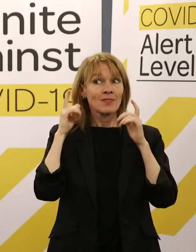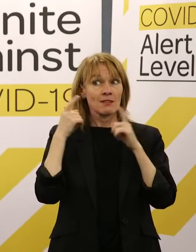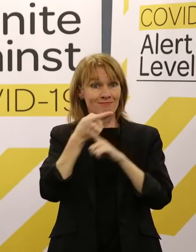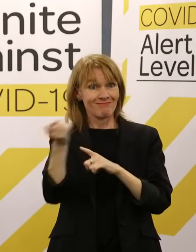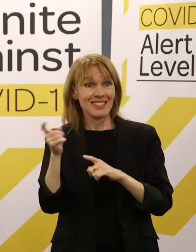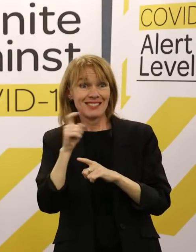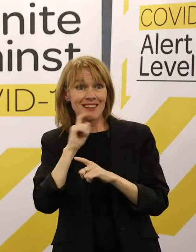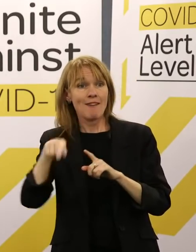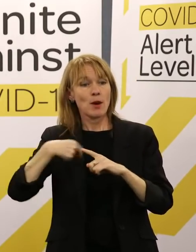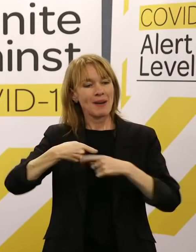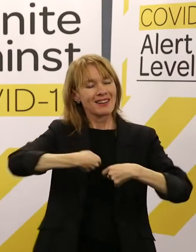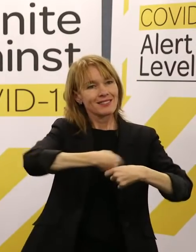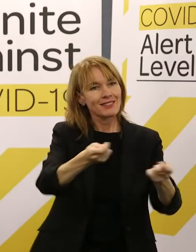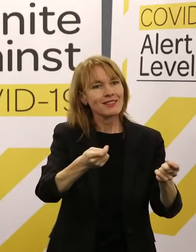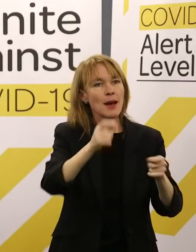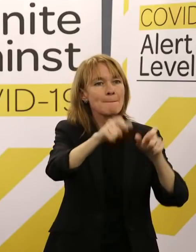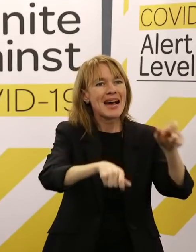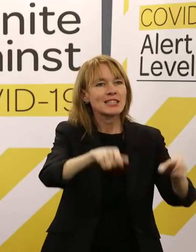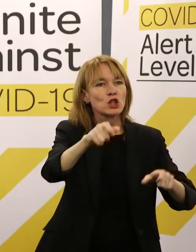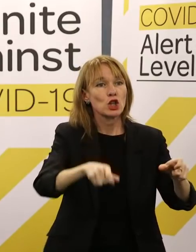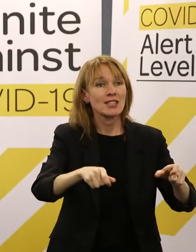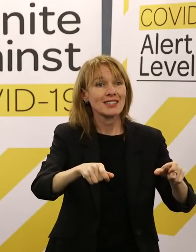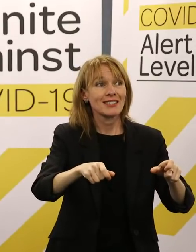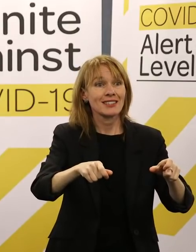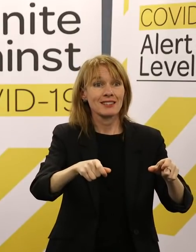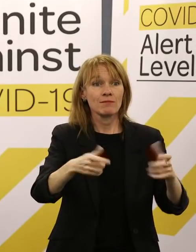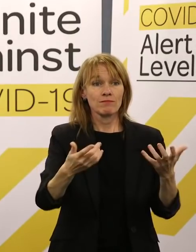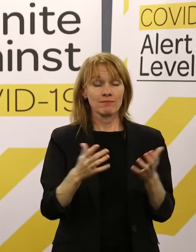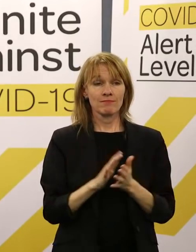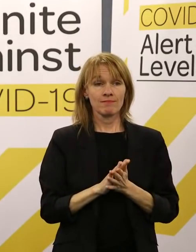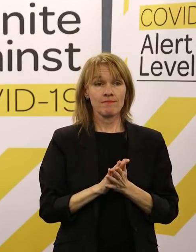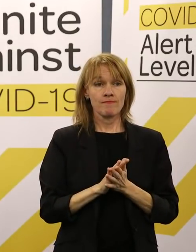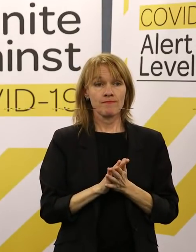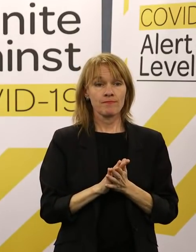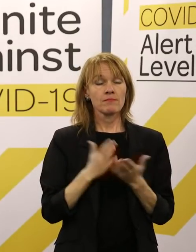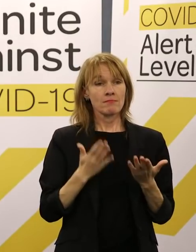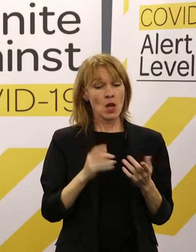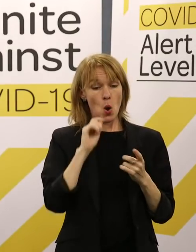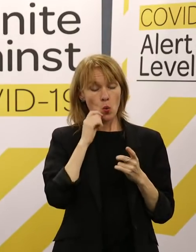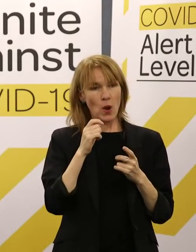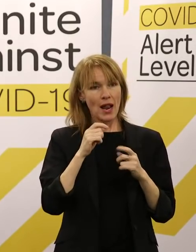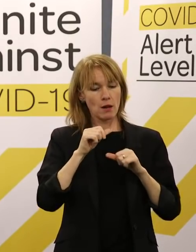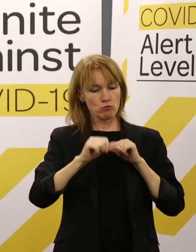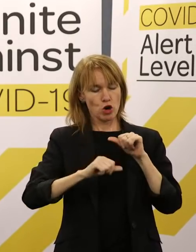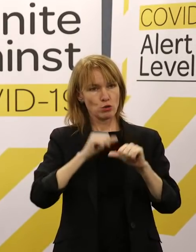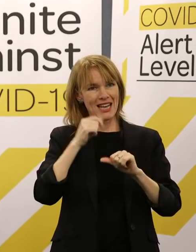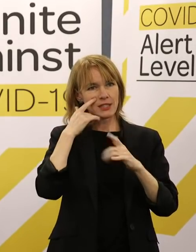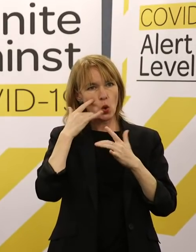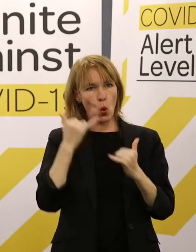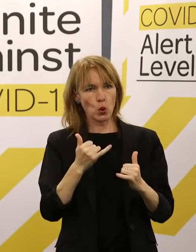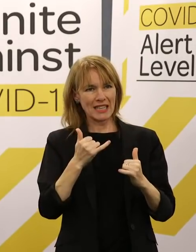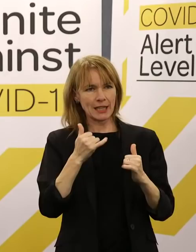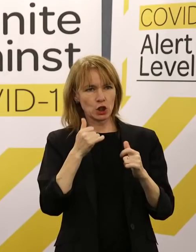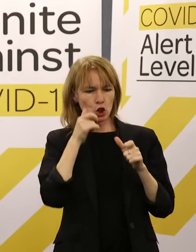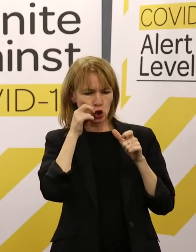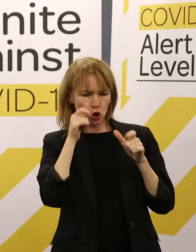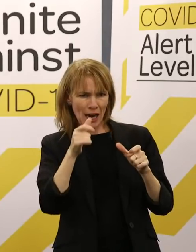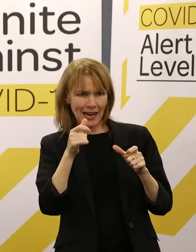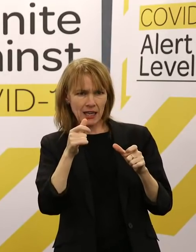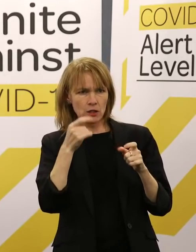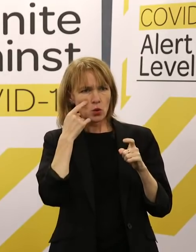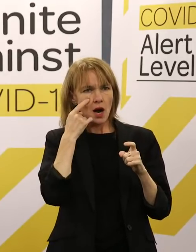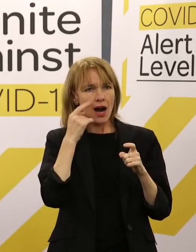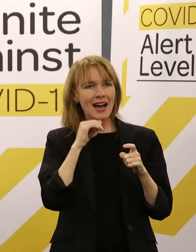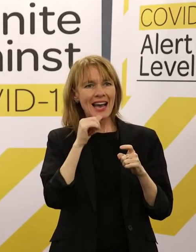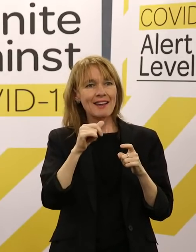for passengers coming across from Australia. And we are doing an audit of the process that is currently in place for other international